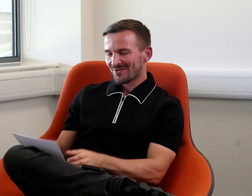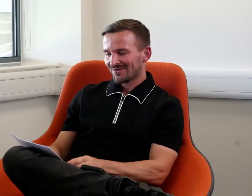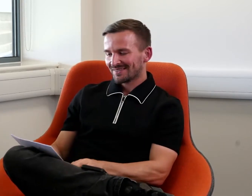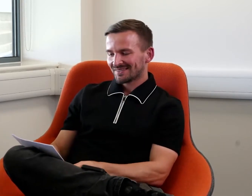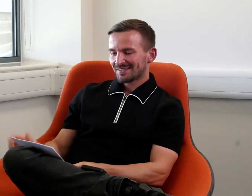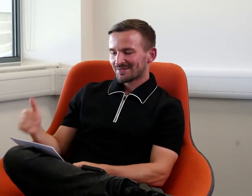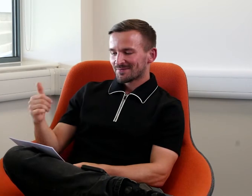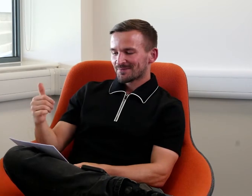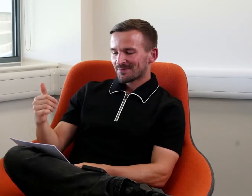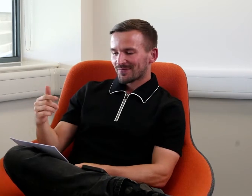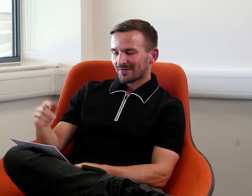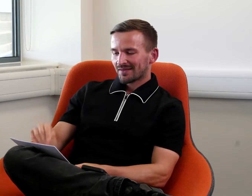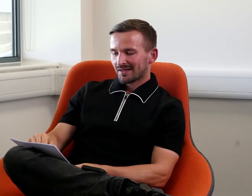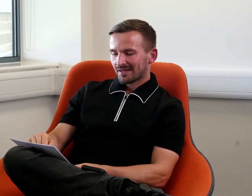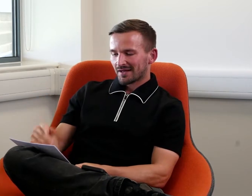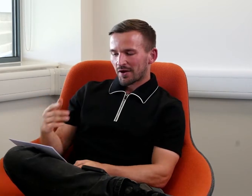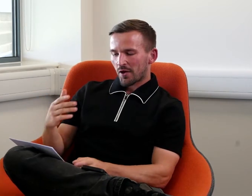commented that. Thank you, Andy.